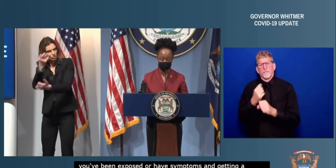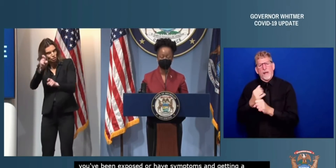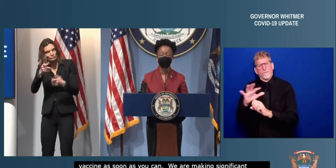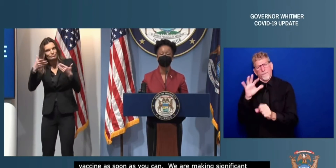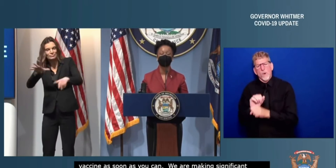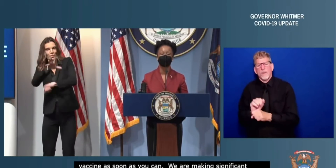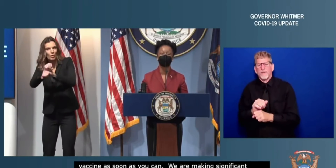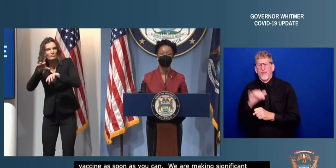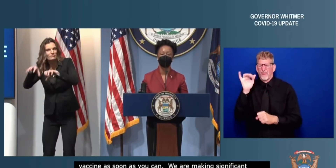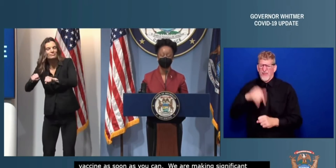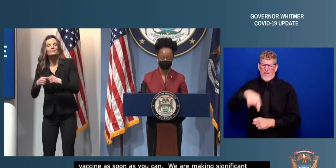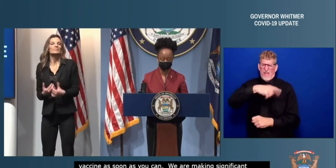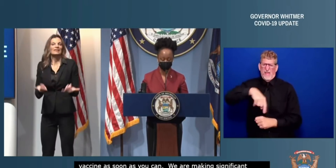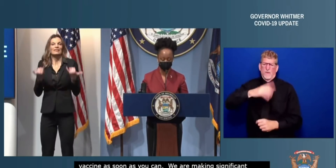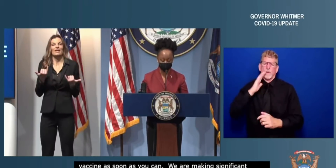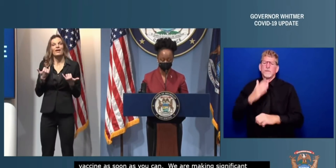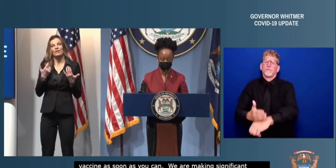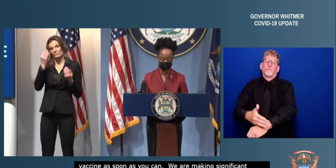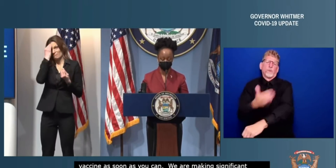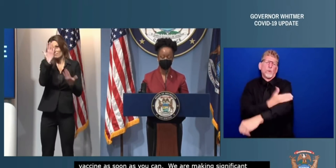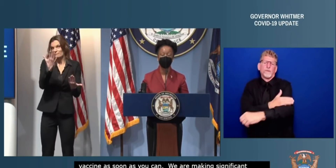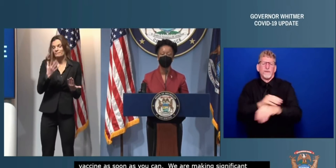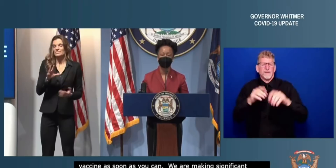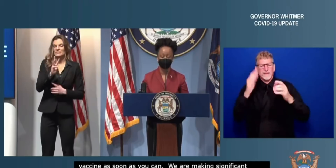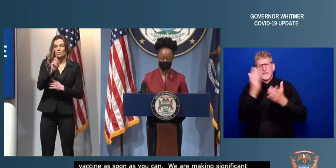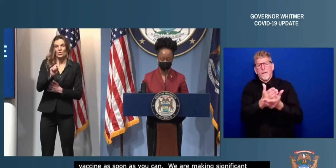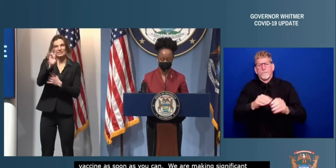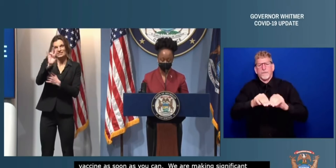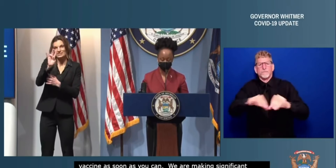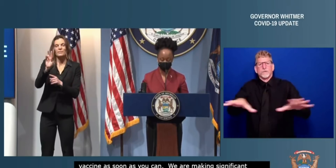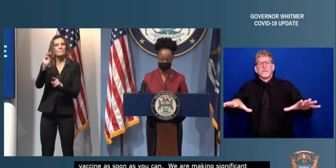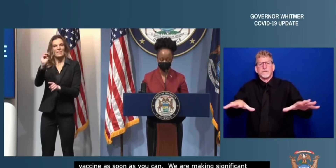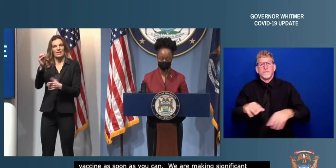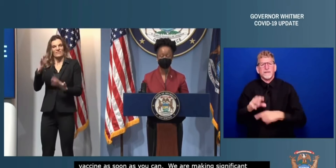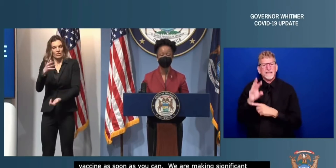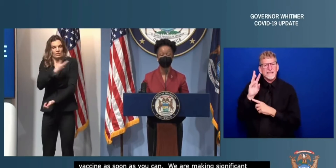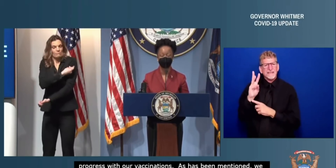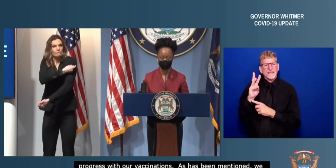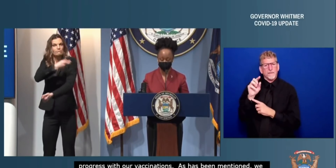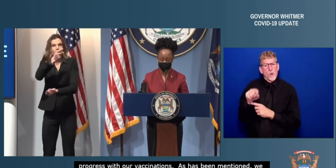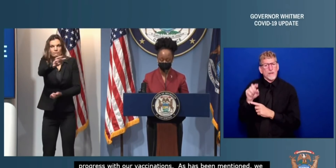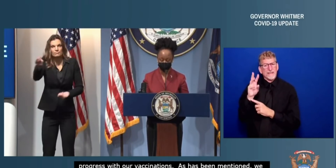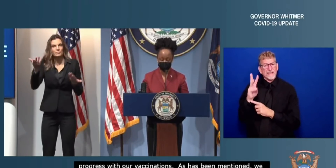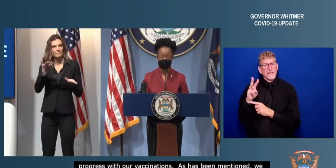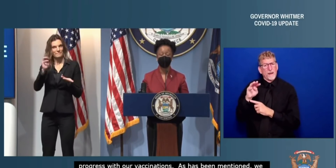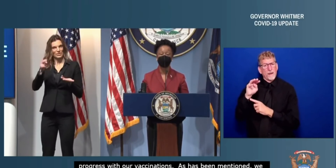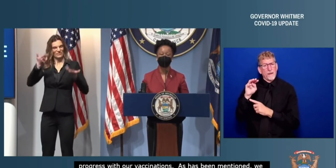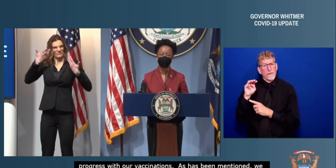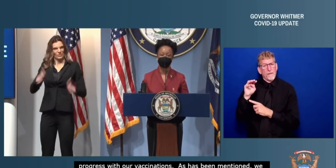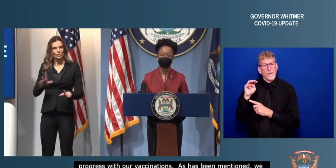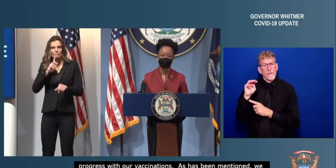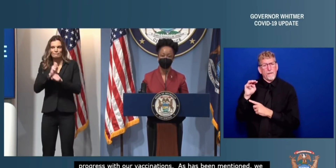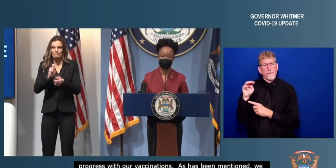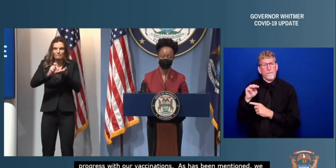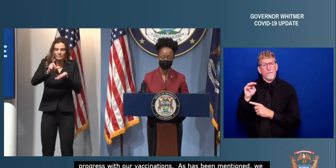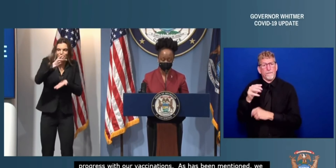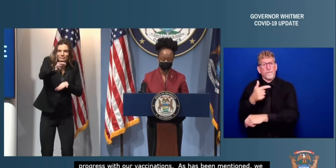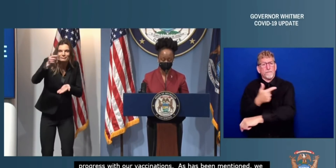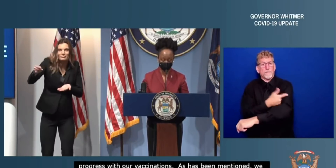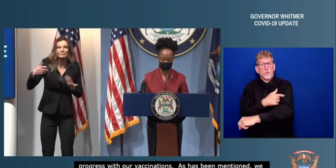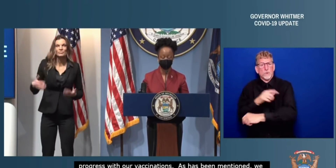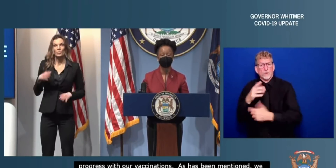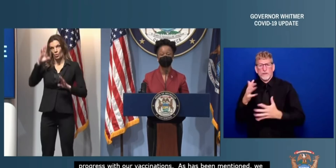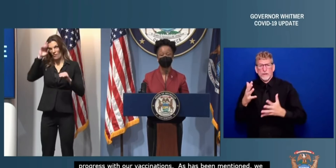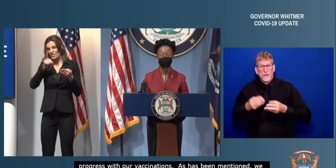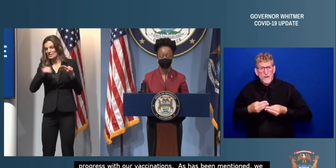we now have over 6.6 million COVID-19 vaccine doses administered in the state, and we expect to surpass